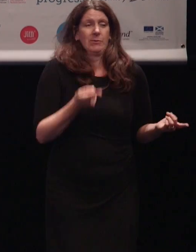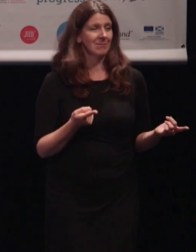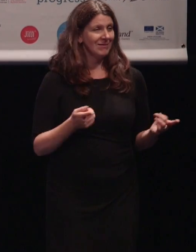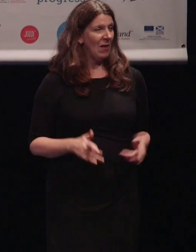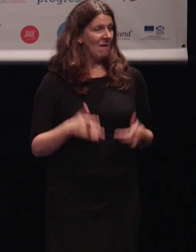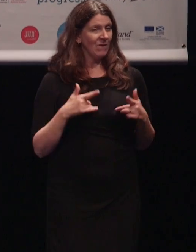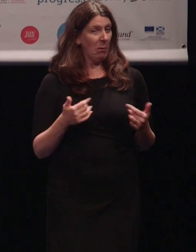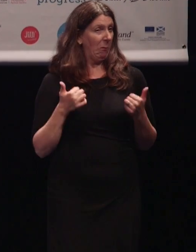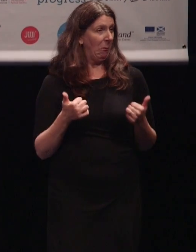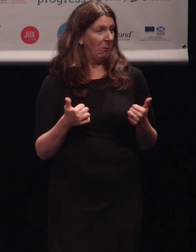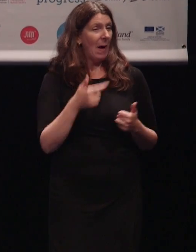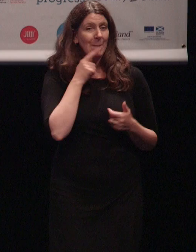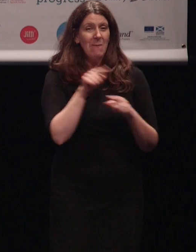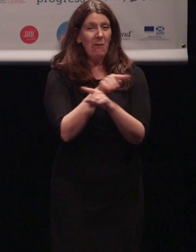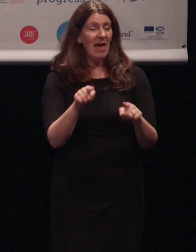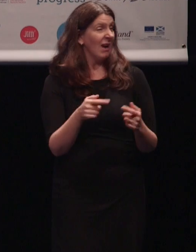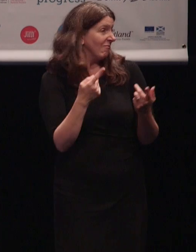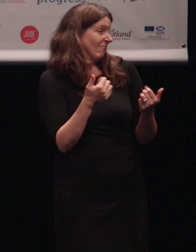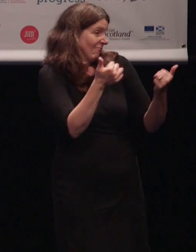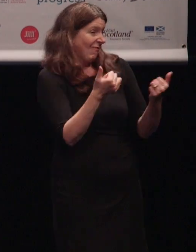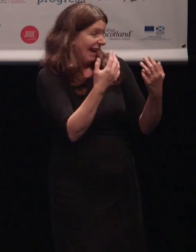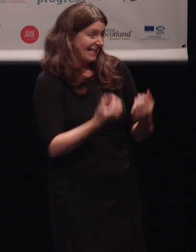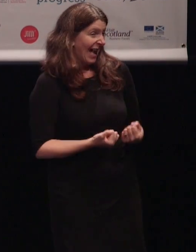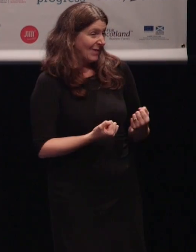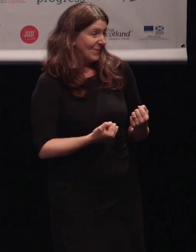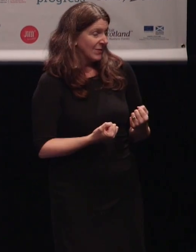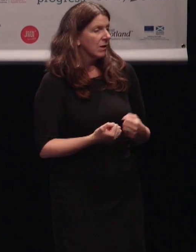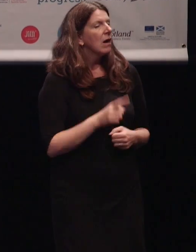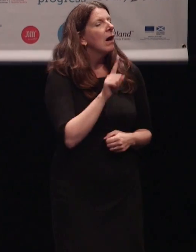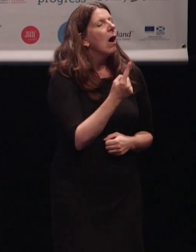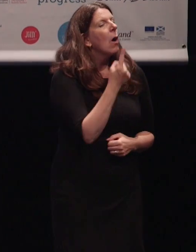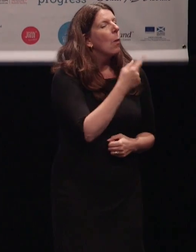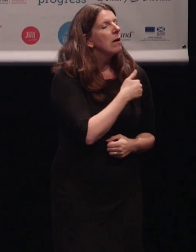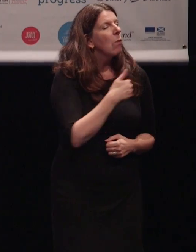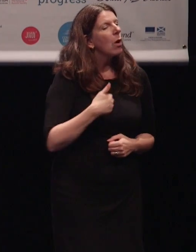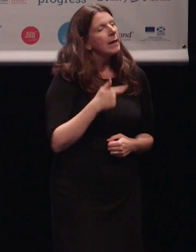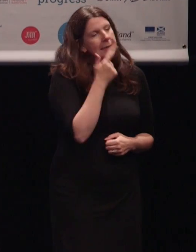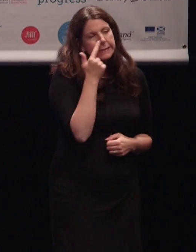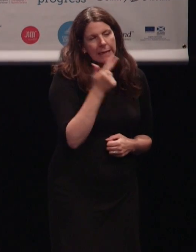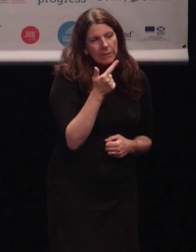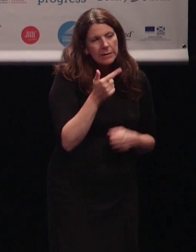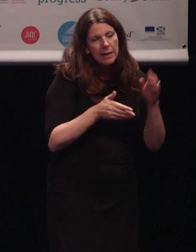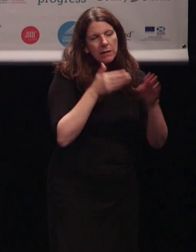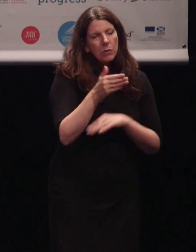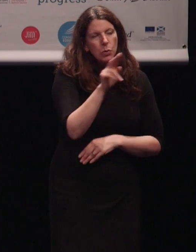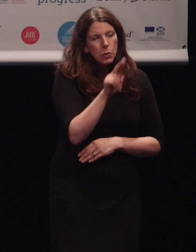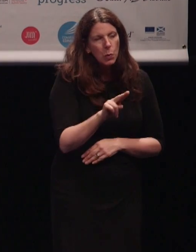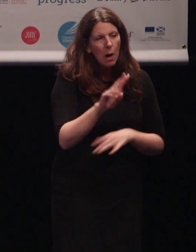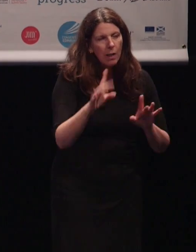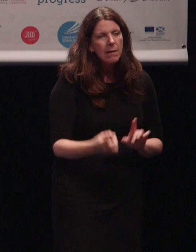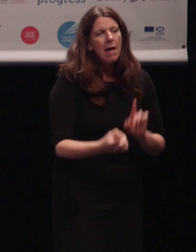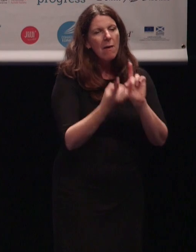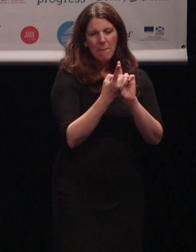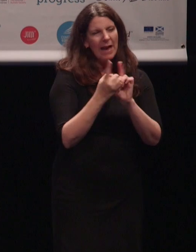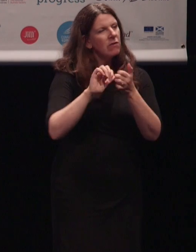anyway, one morning, she was 17. On her way to school, she met a classmate, and this classmate